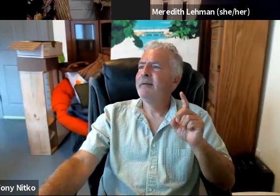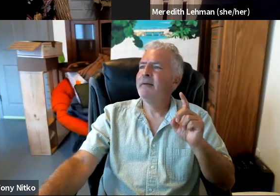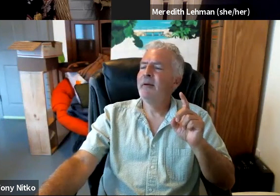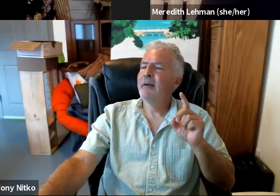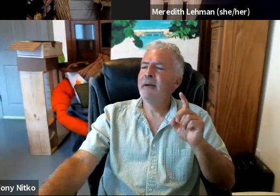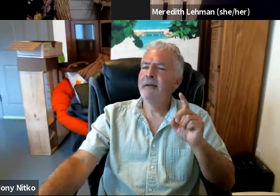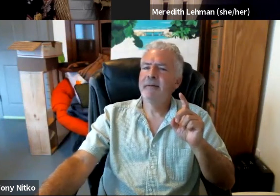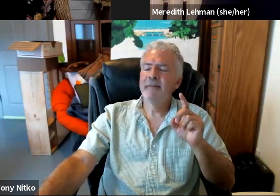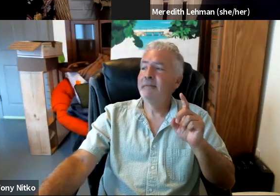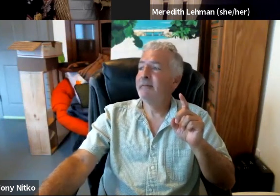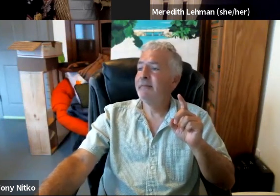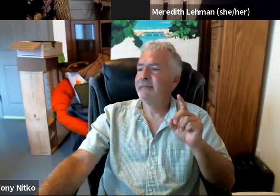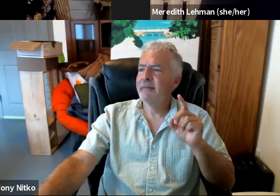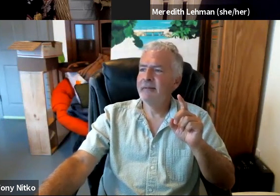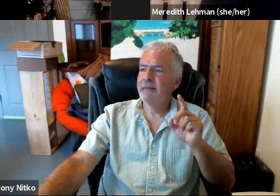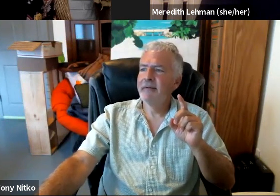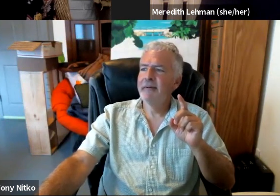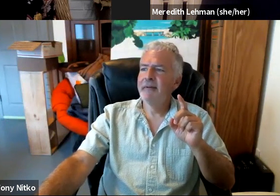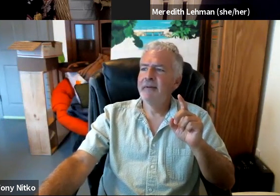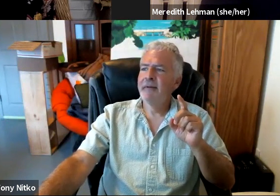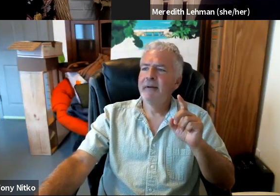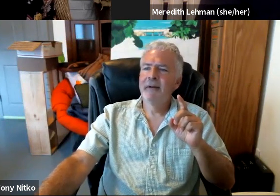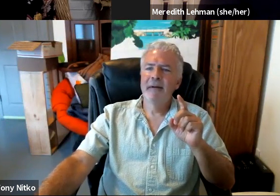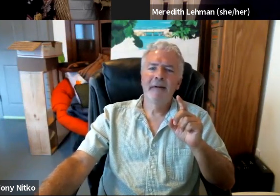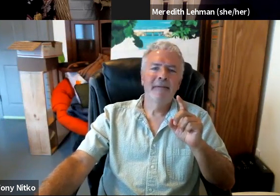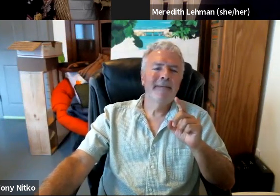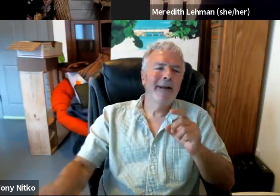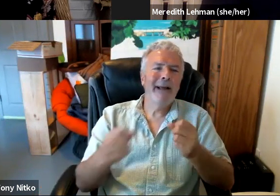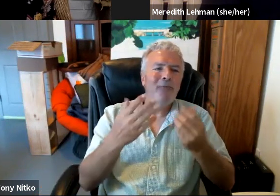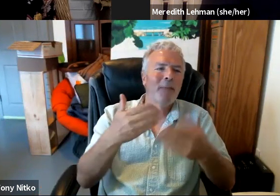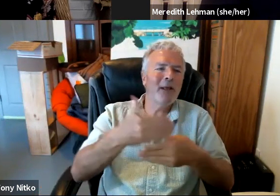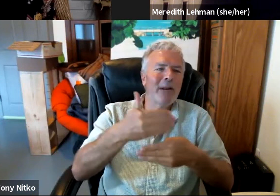Sorry, it's taking me a minute to get there.